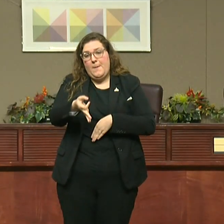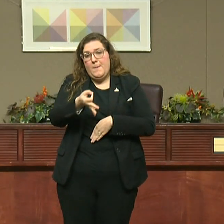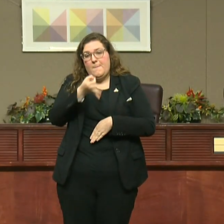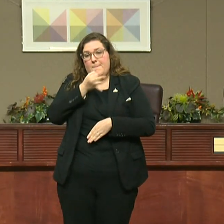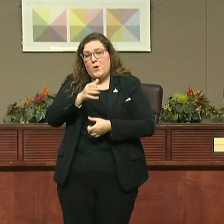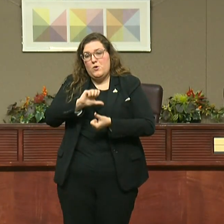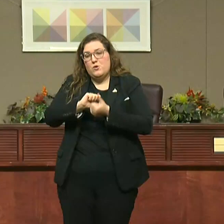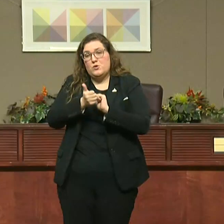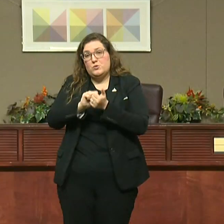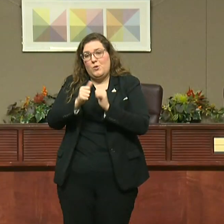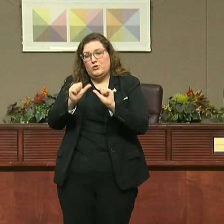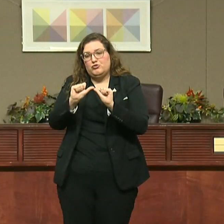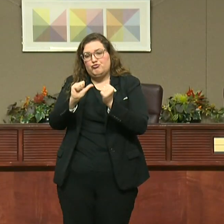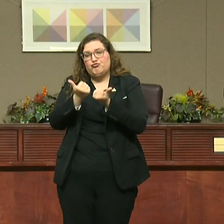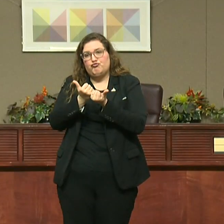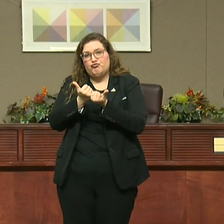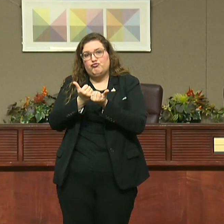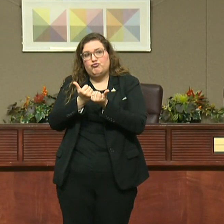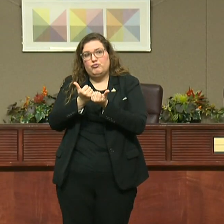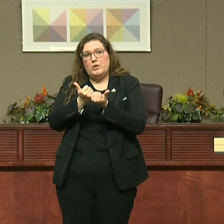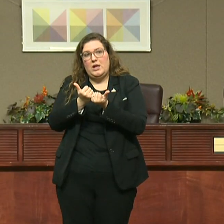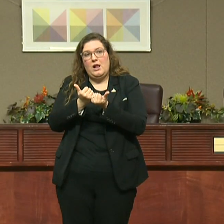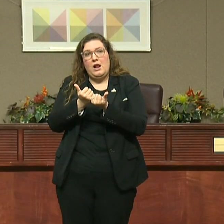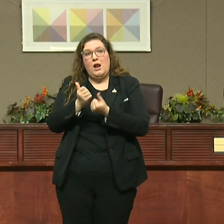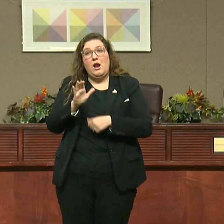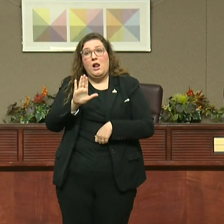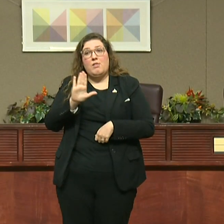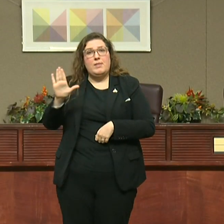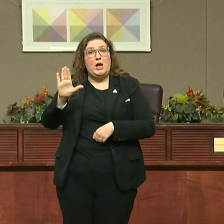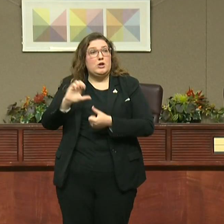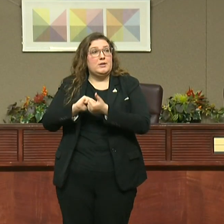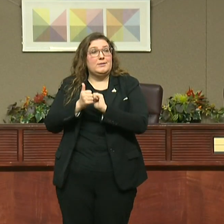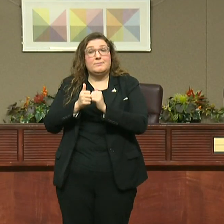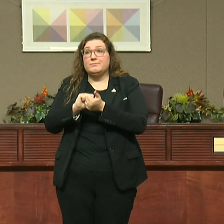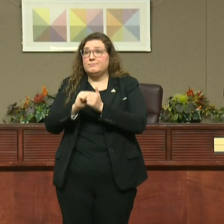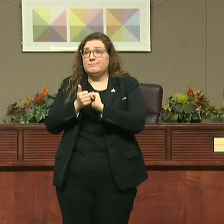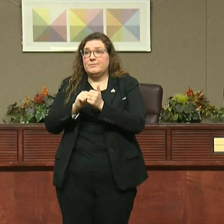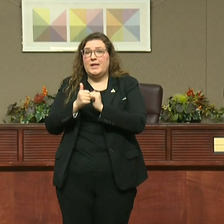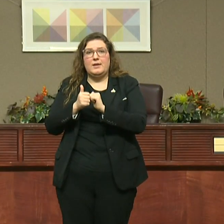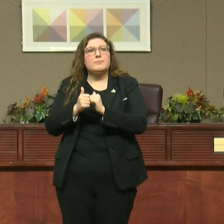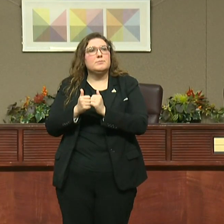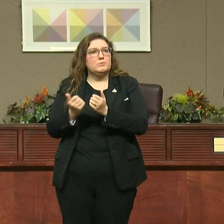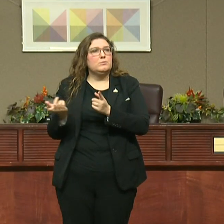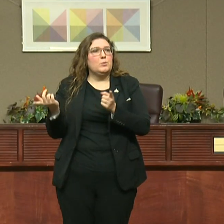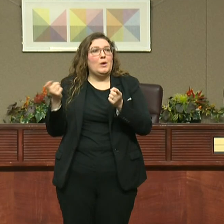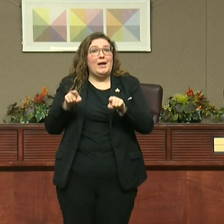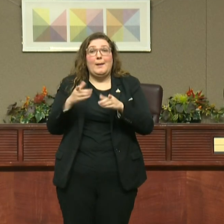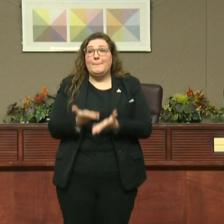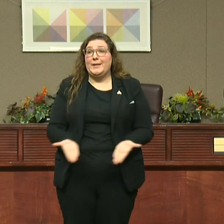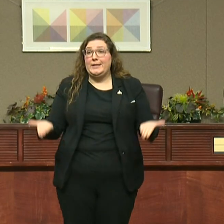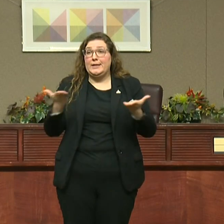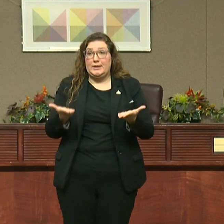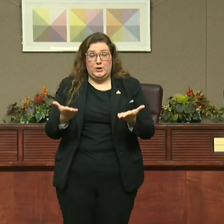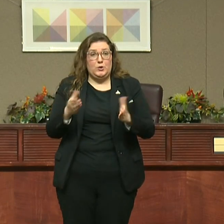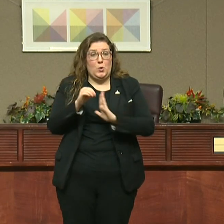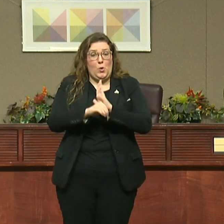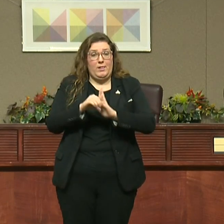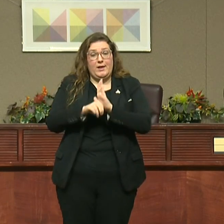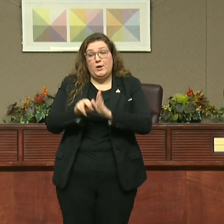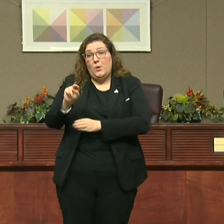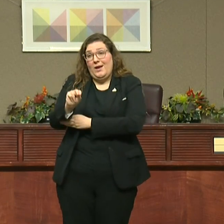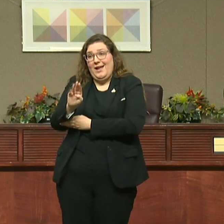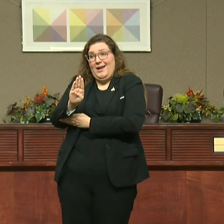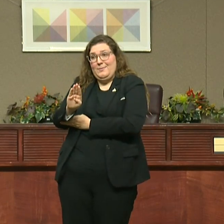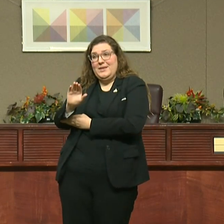associations are going to bring their competitive games here into our area. NBA will have